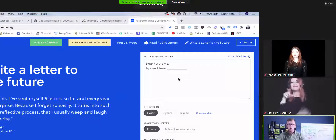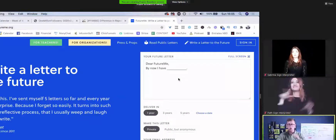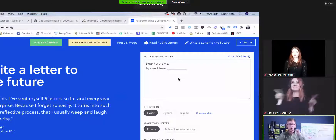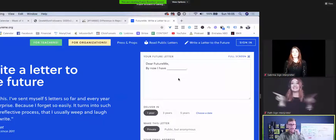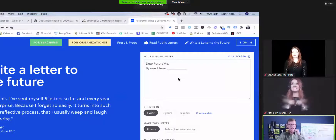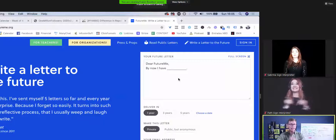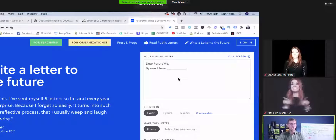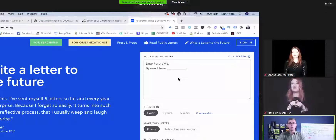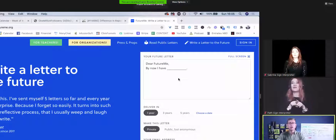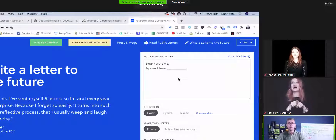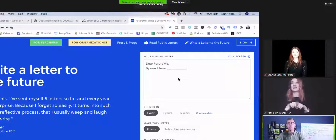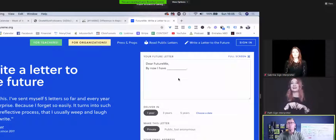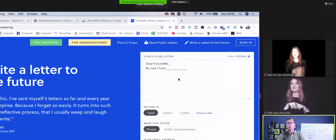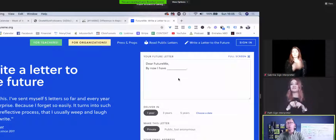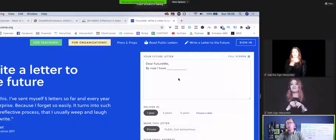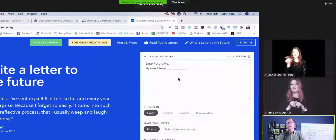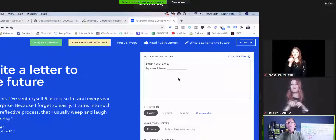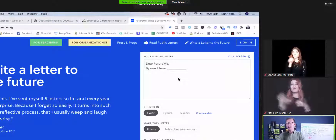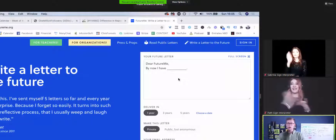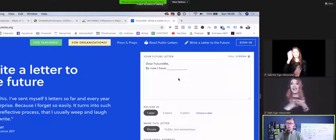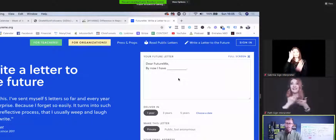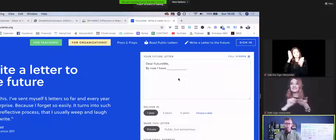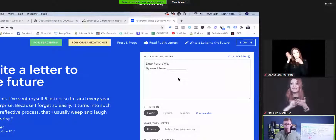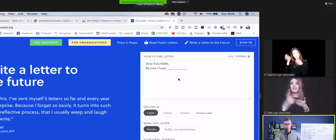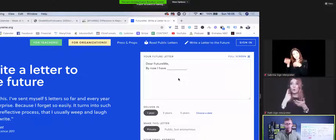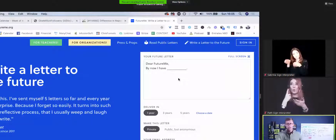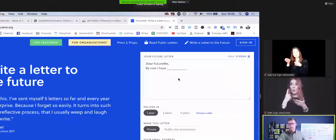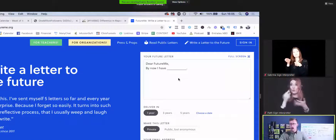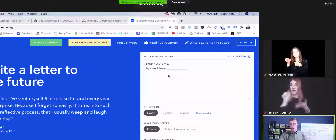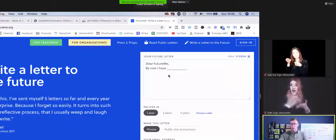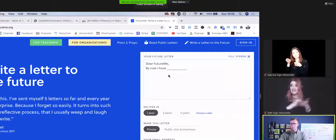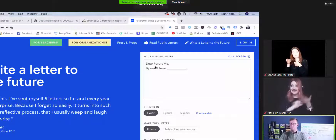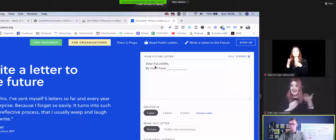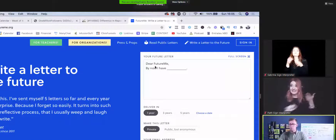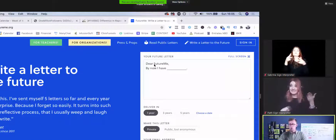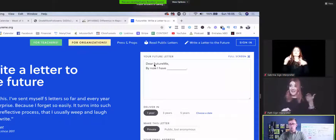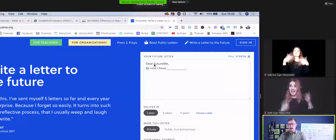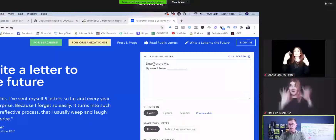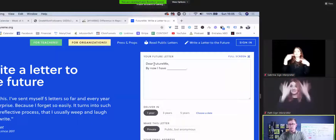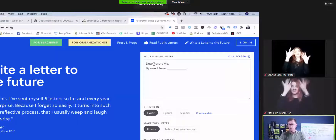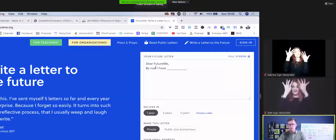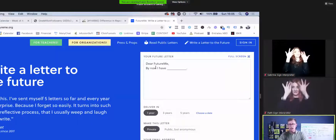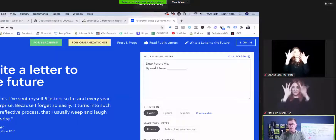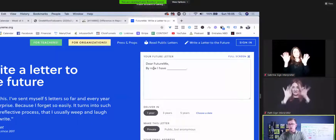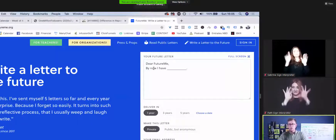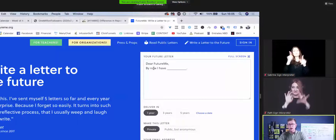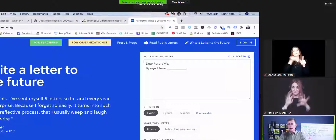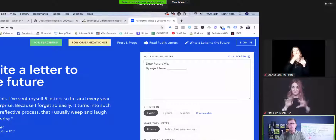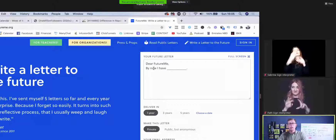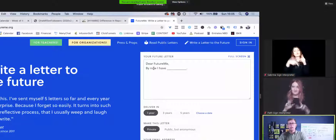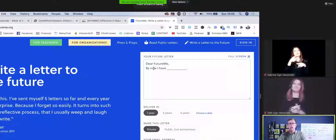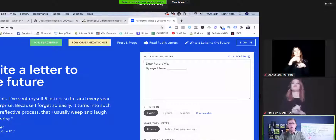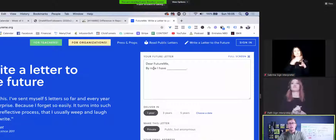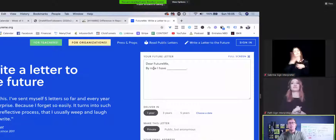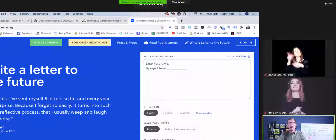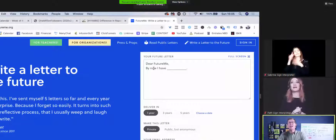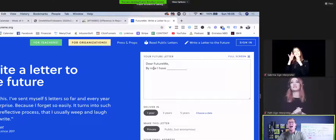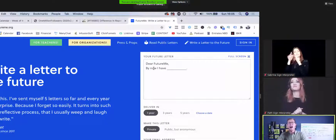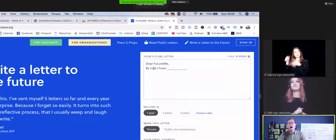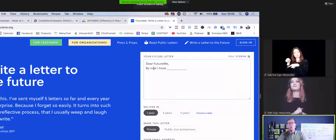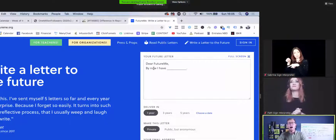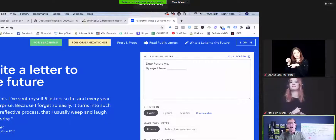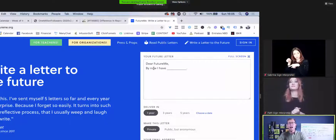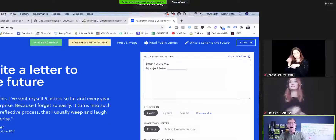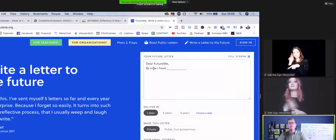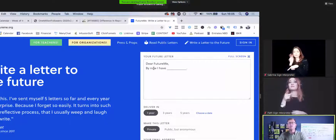call, because Alain's got a really super cool announcement that he wants to make. But just write, Dear Future Me, by